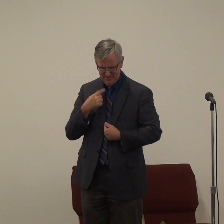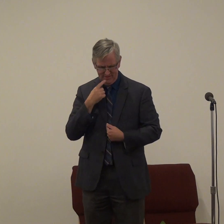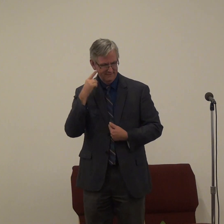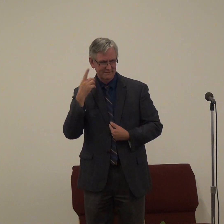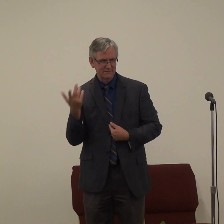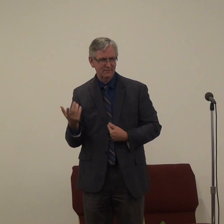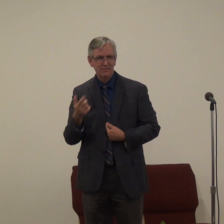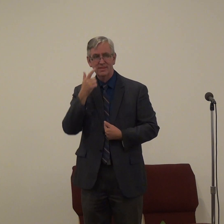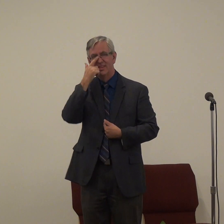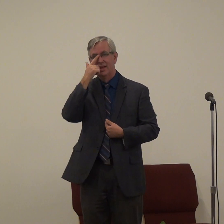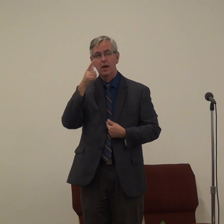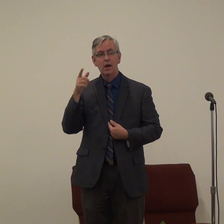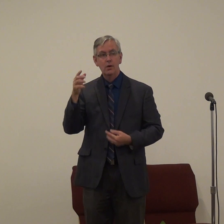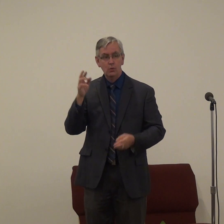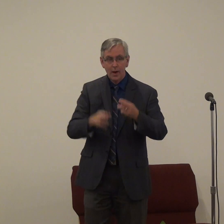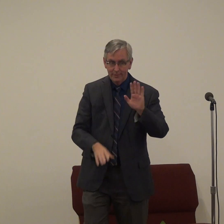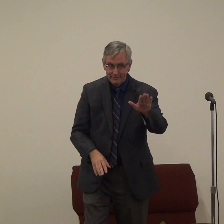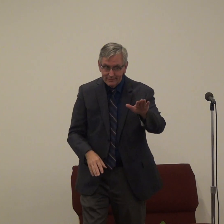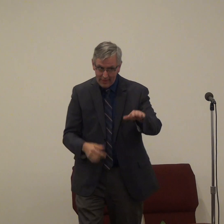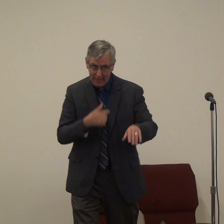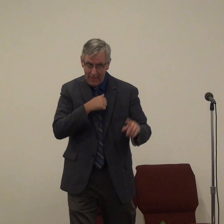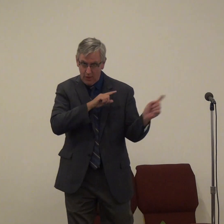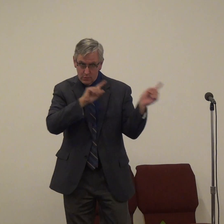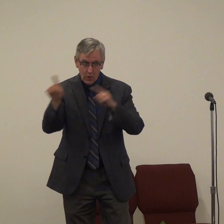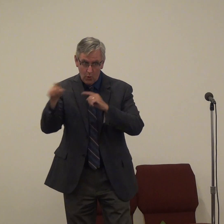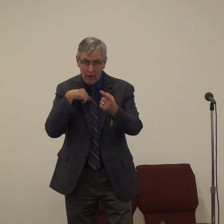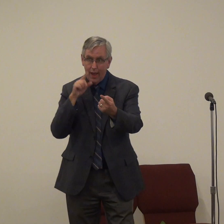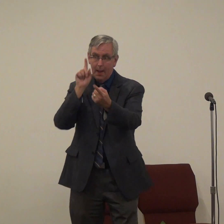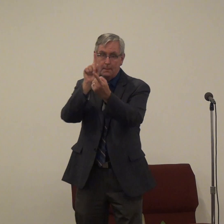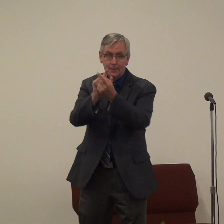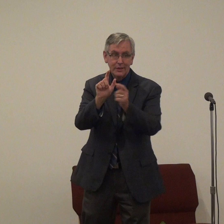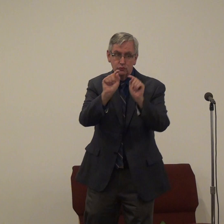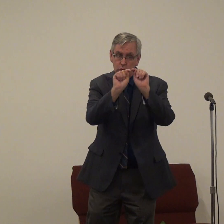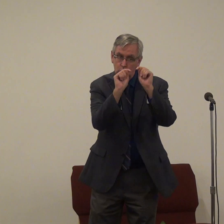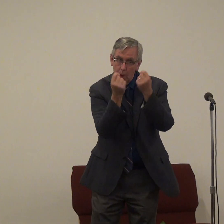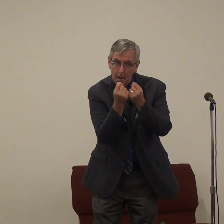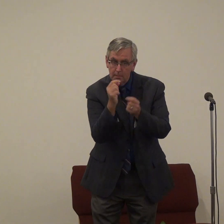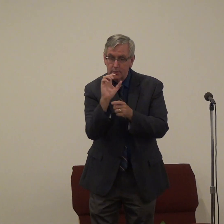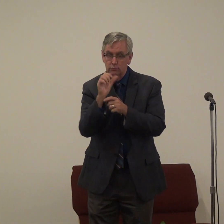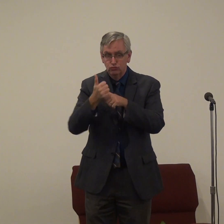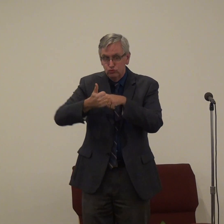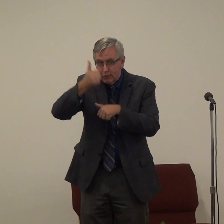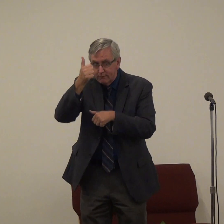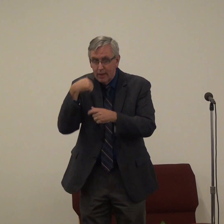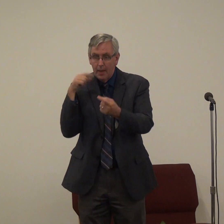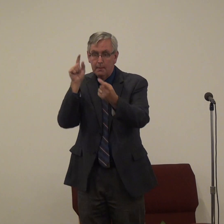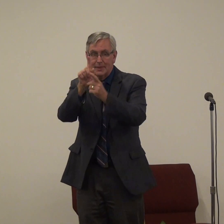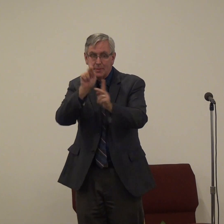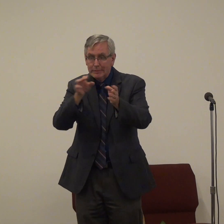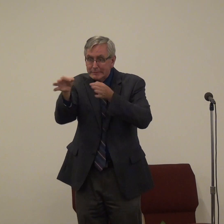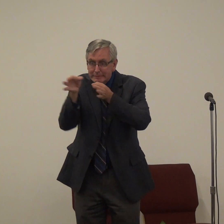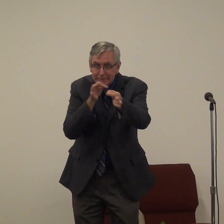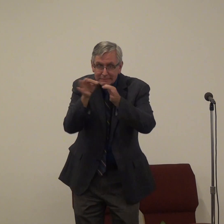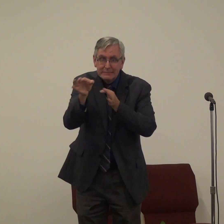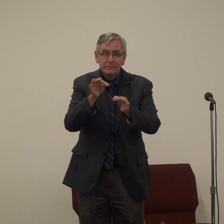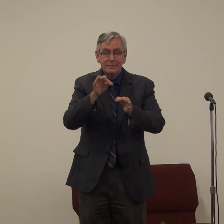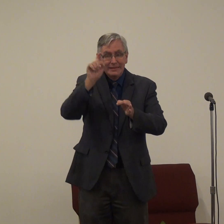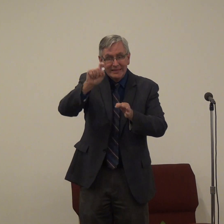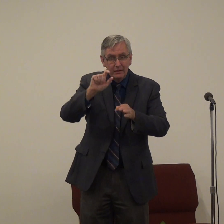point? That doesn't matter. And Robert said, because I've been going over there and I'm working with tribal chiefs and I'm trying to